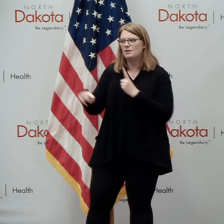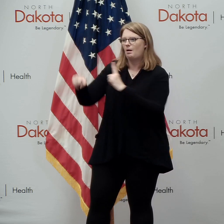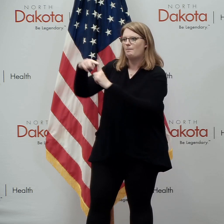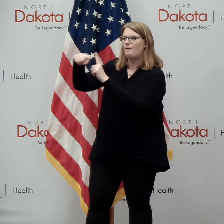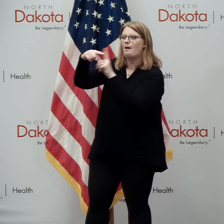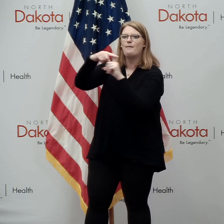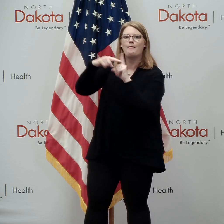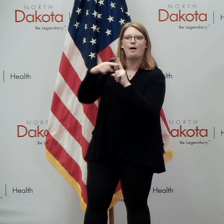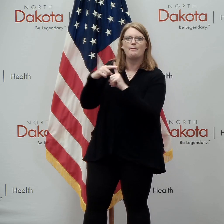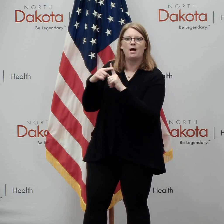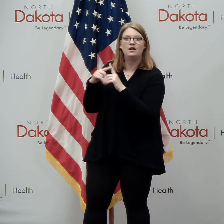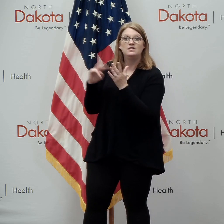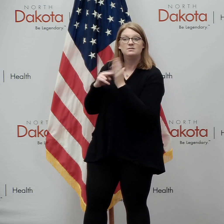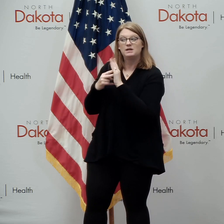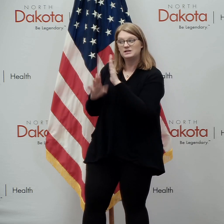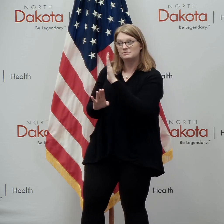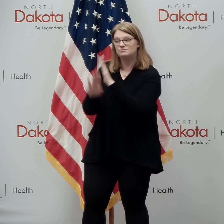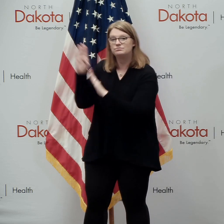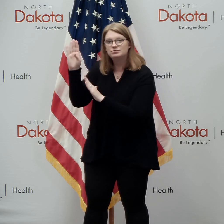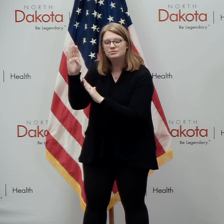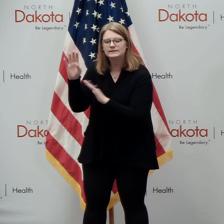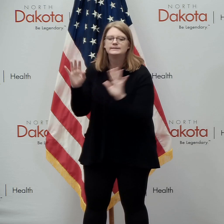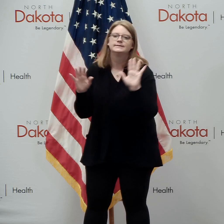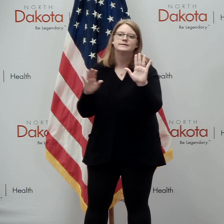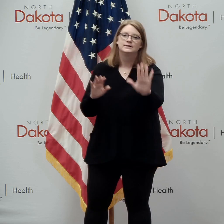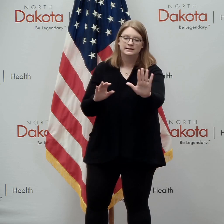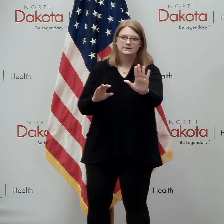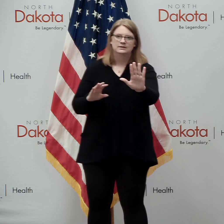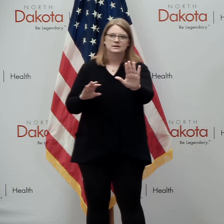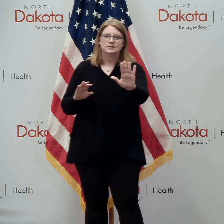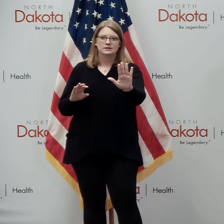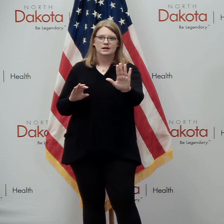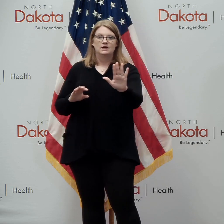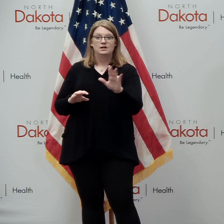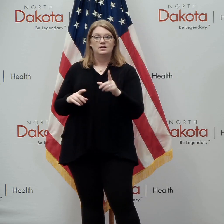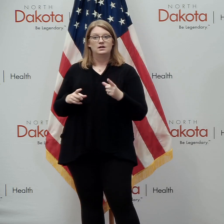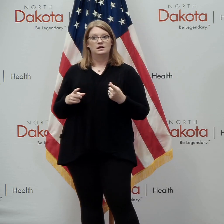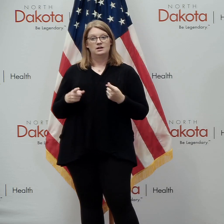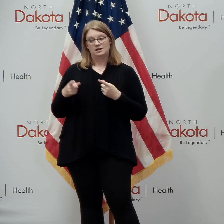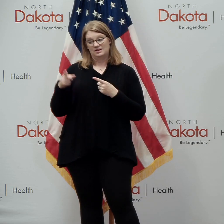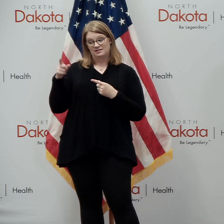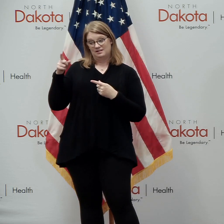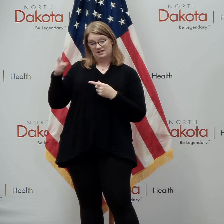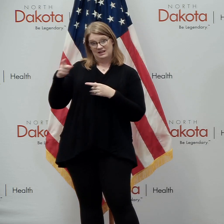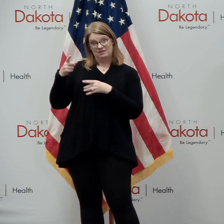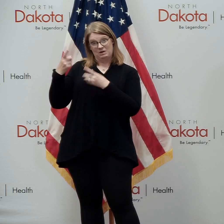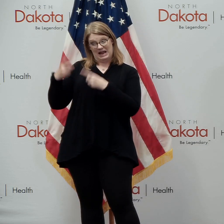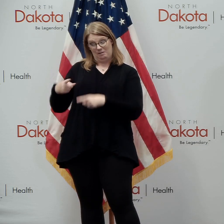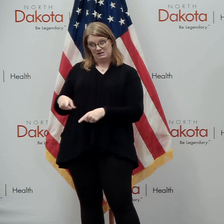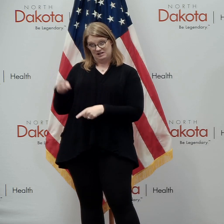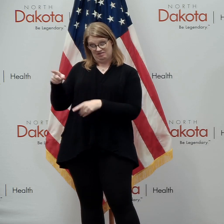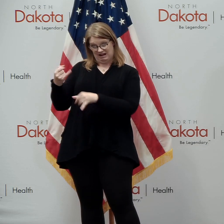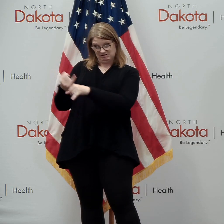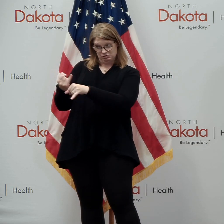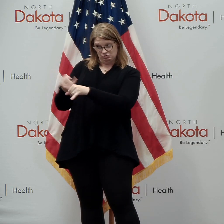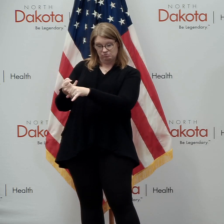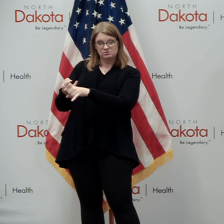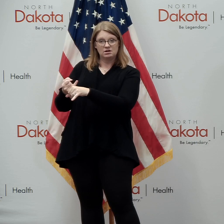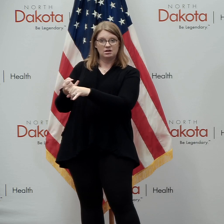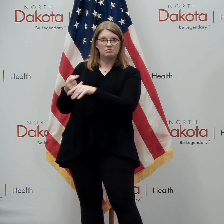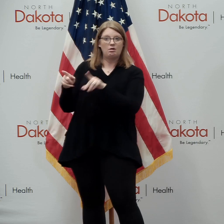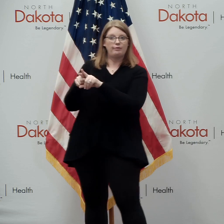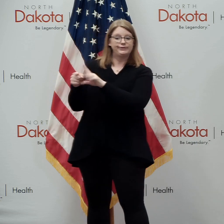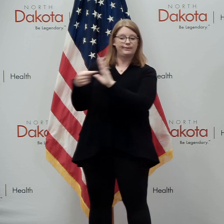driving our rates up. What happens in an institution is a reflection of what happens in the community and vice versa. And so if we've got